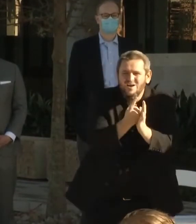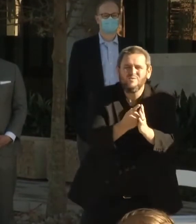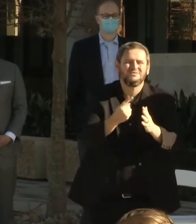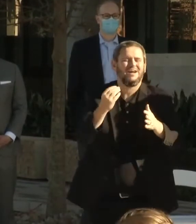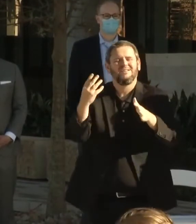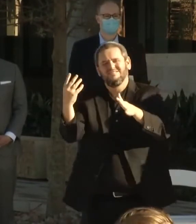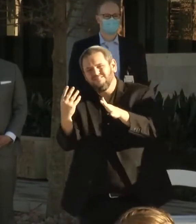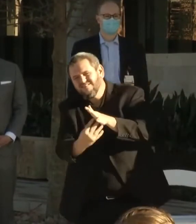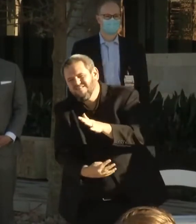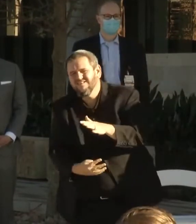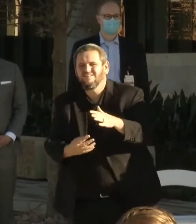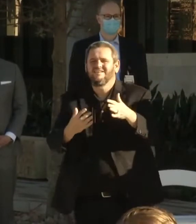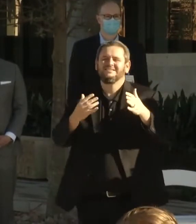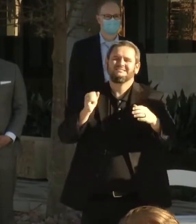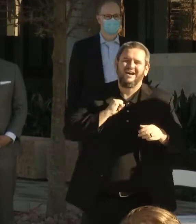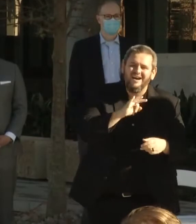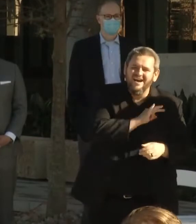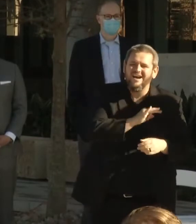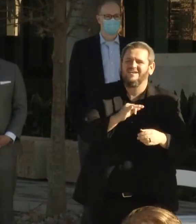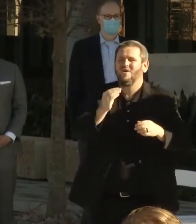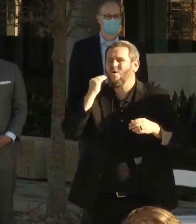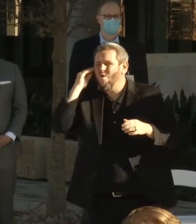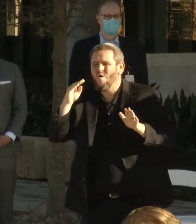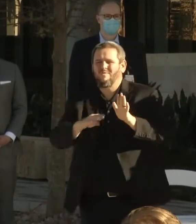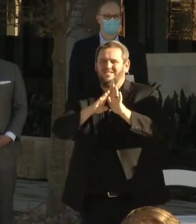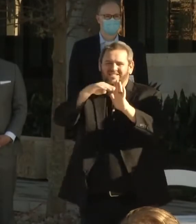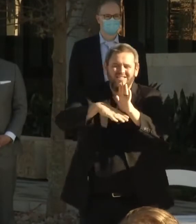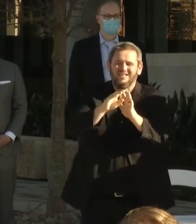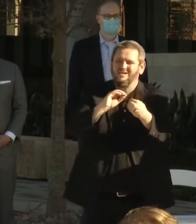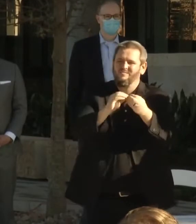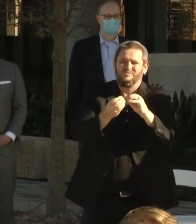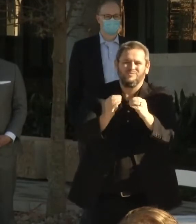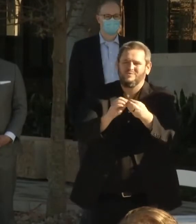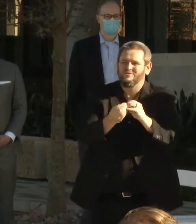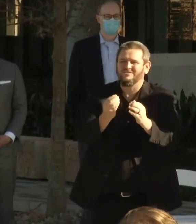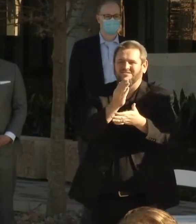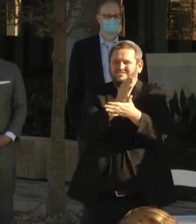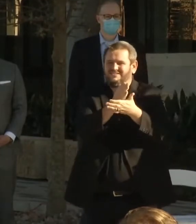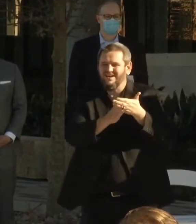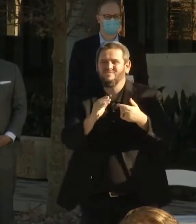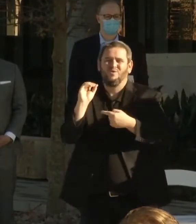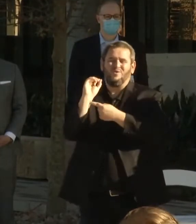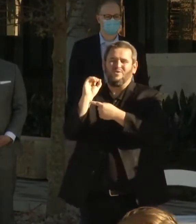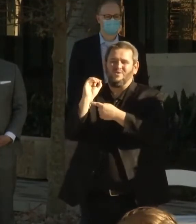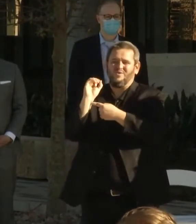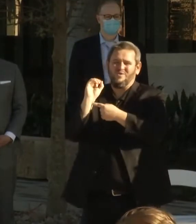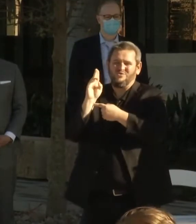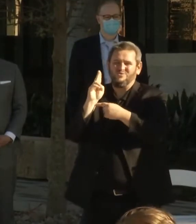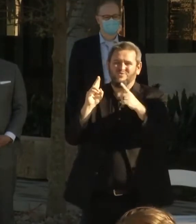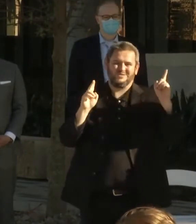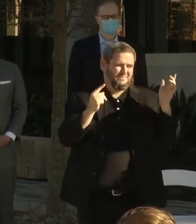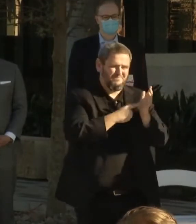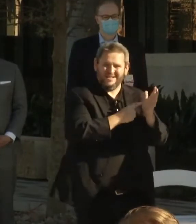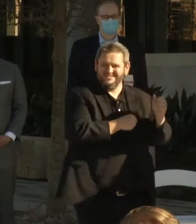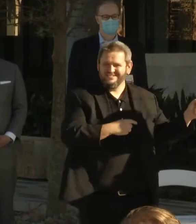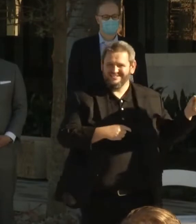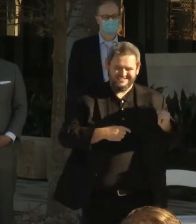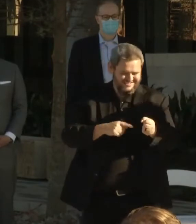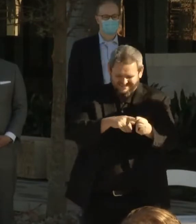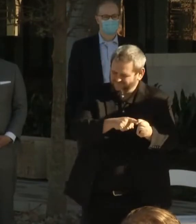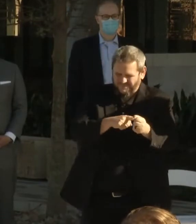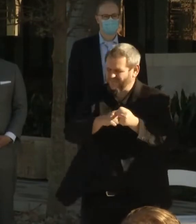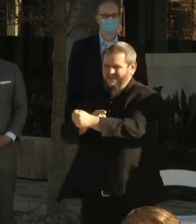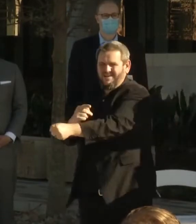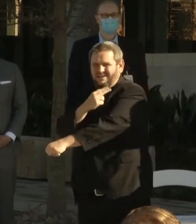are times at which OU is on divert. There are times at which Integris is on divert. We all have moments in time when we